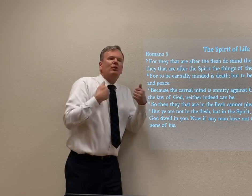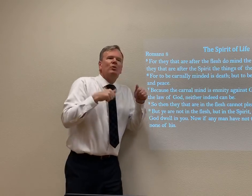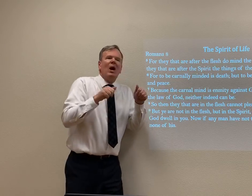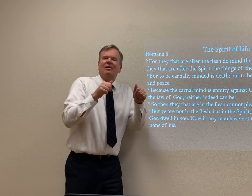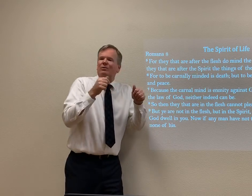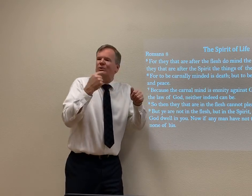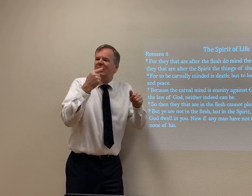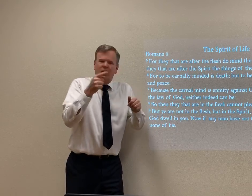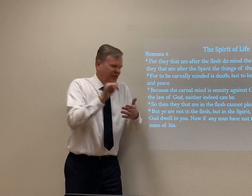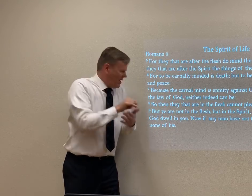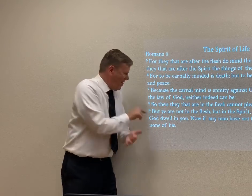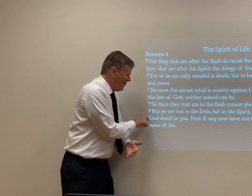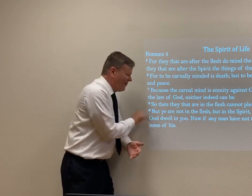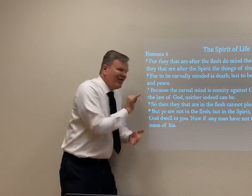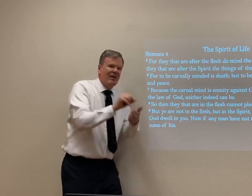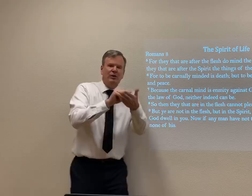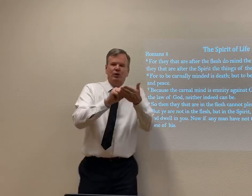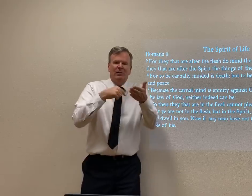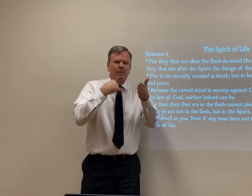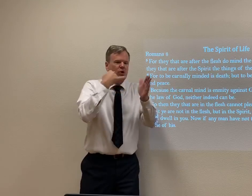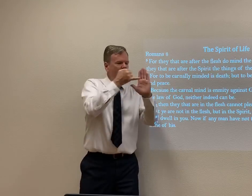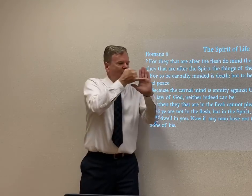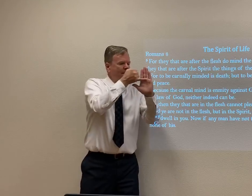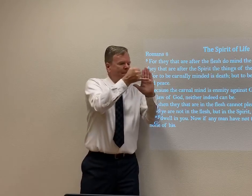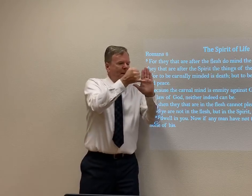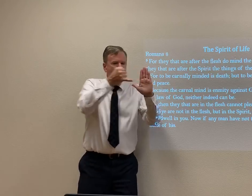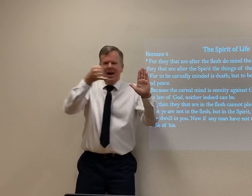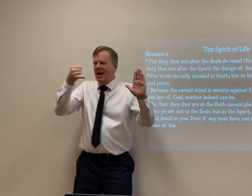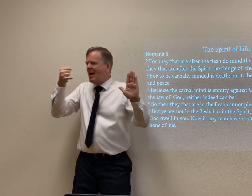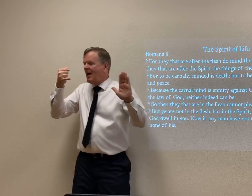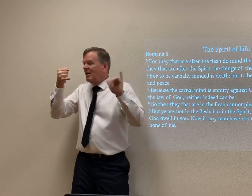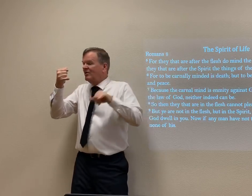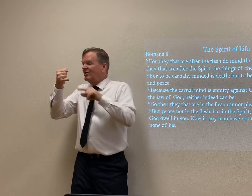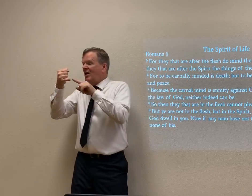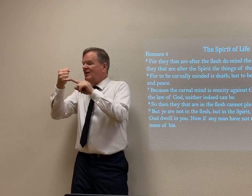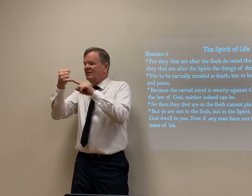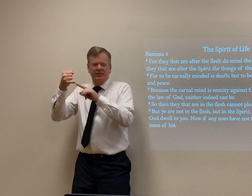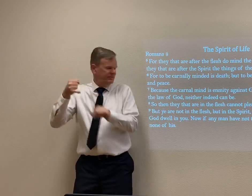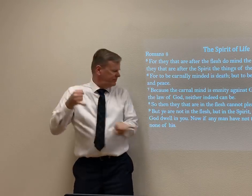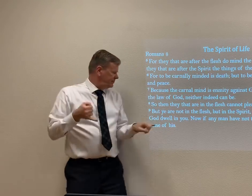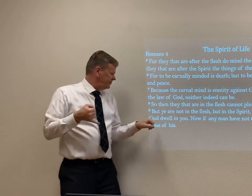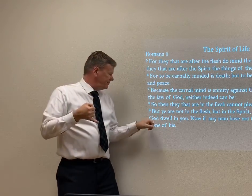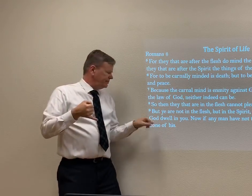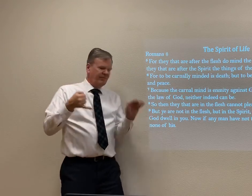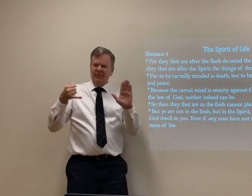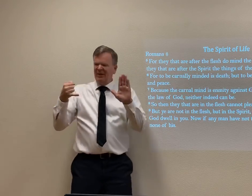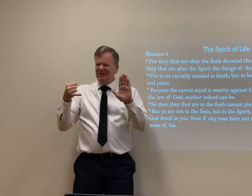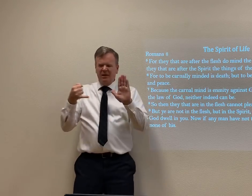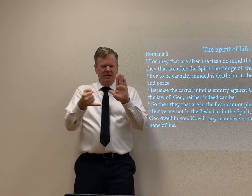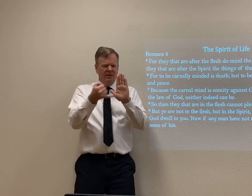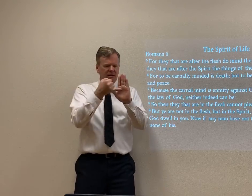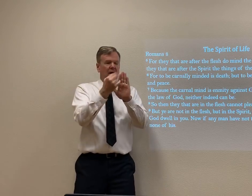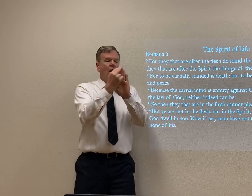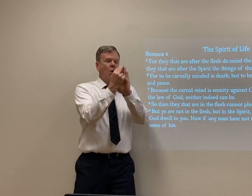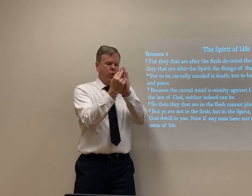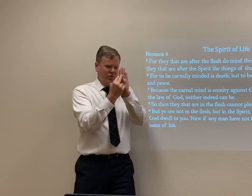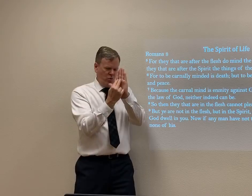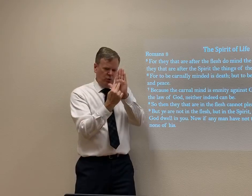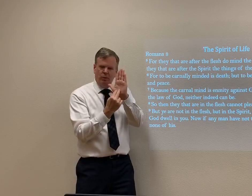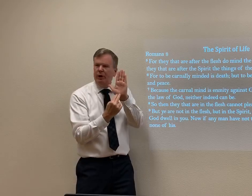This is what I've been trying to get to, right? This is the one that is taken out, and people just read it, and people take it, and